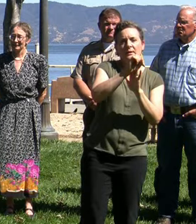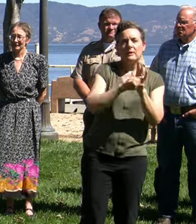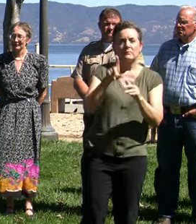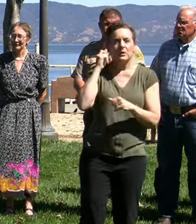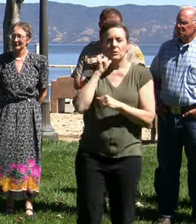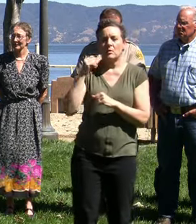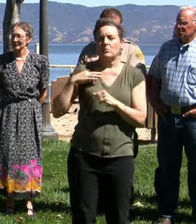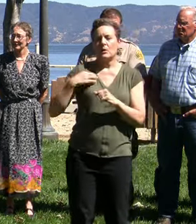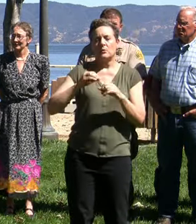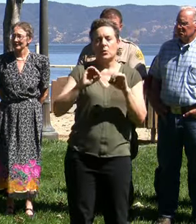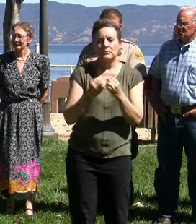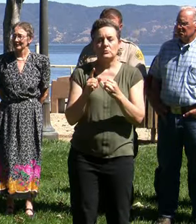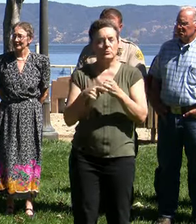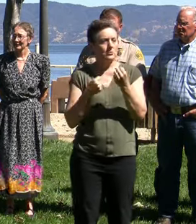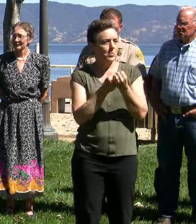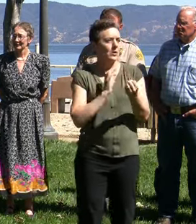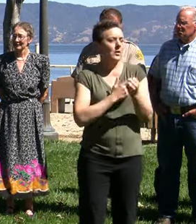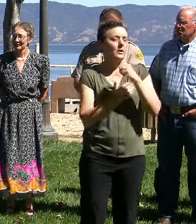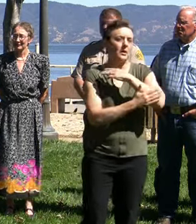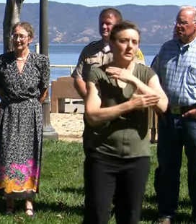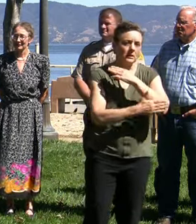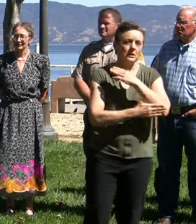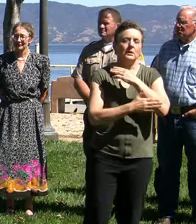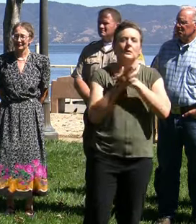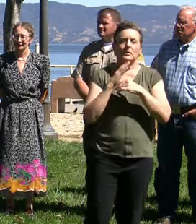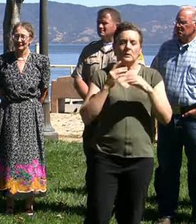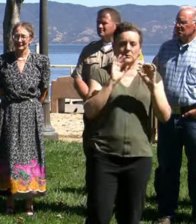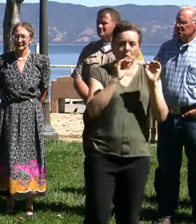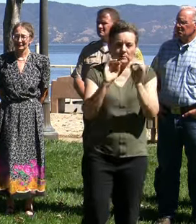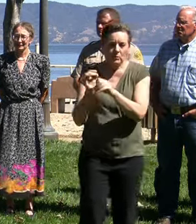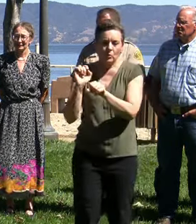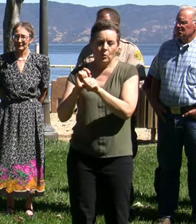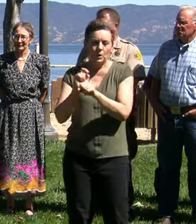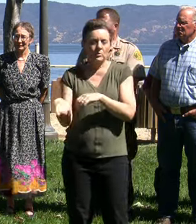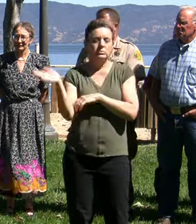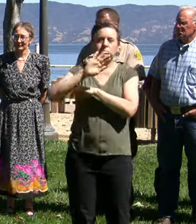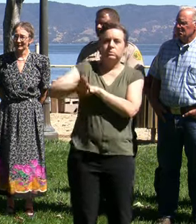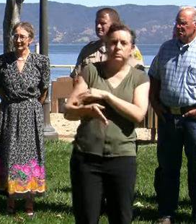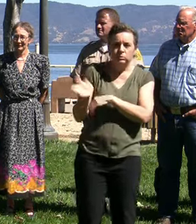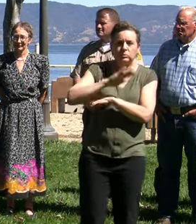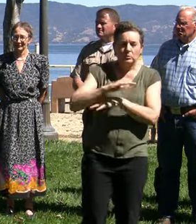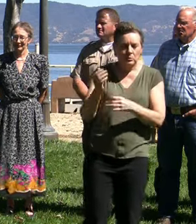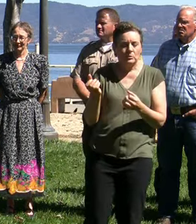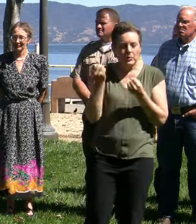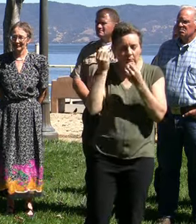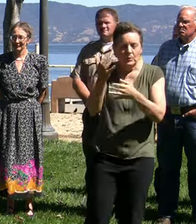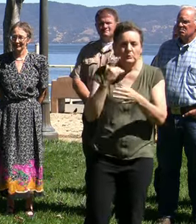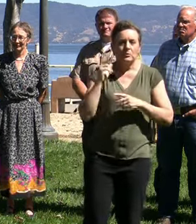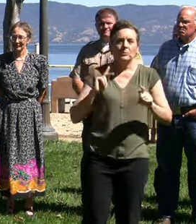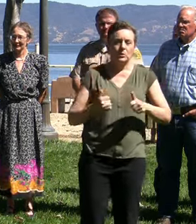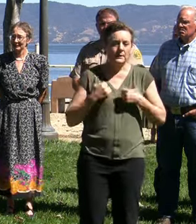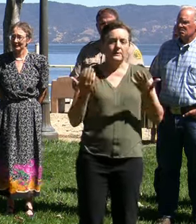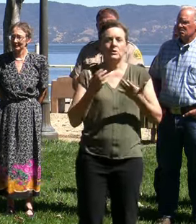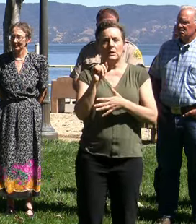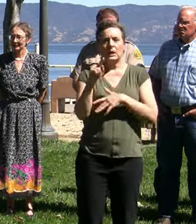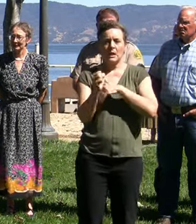working together to support this county. These partners have been working tirelessly around the clock to provide information to residents of Lake